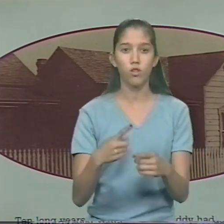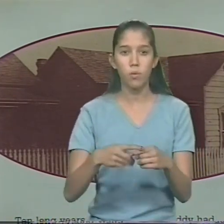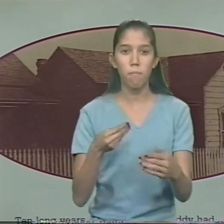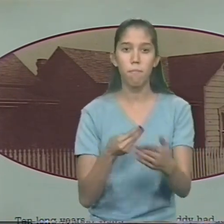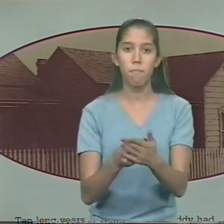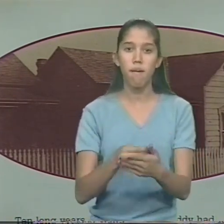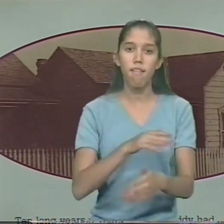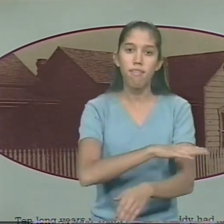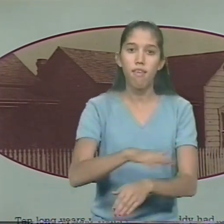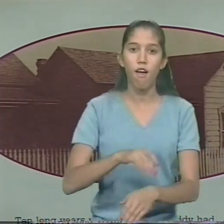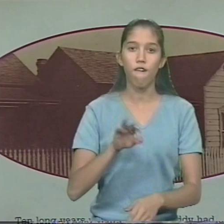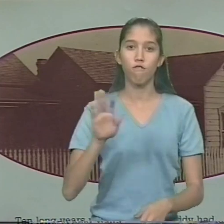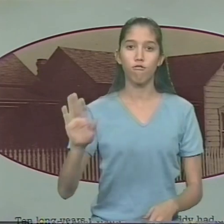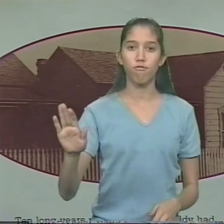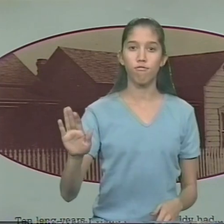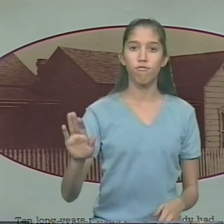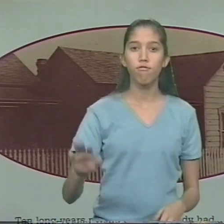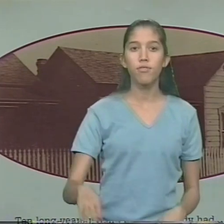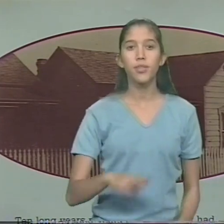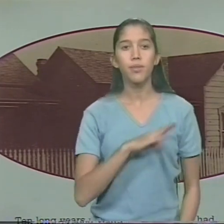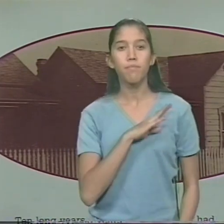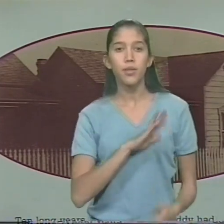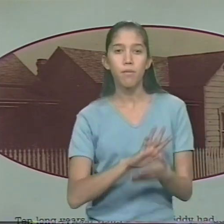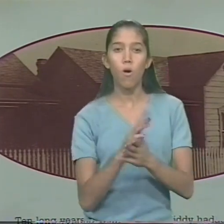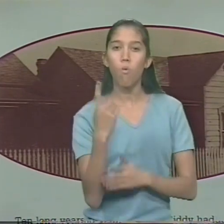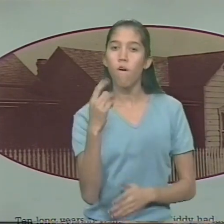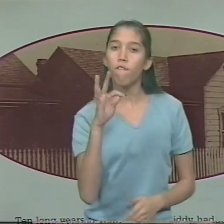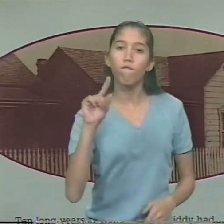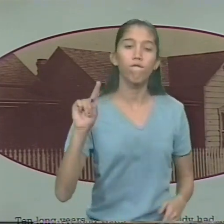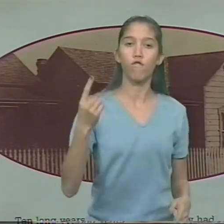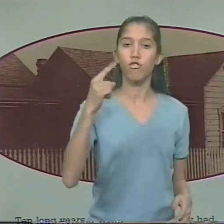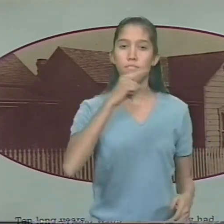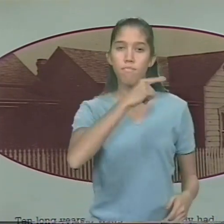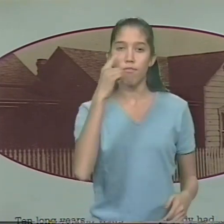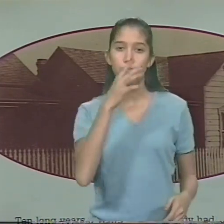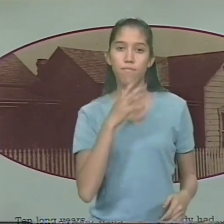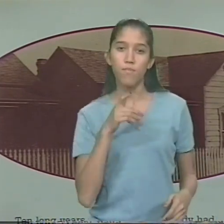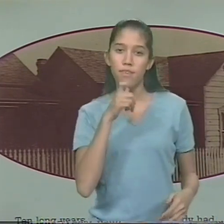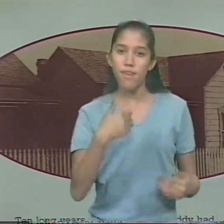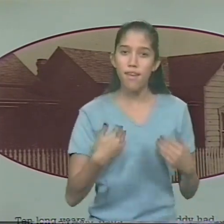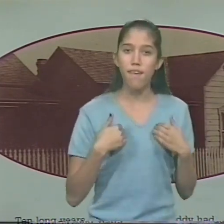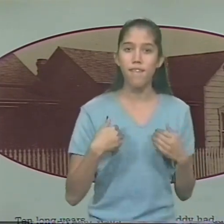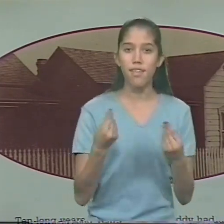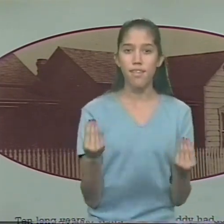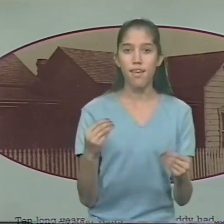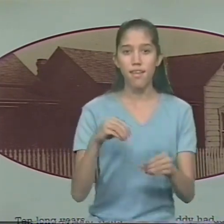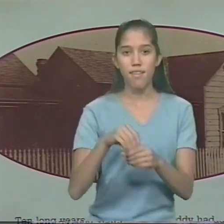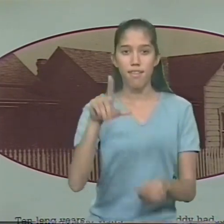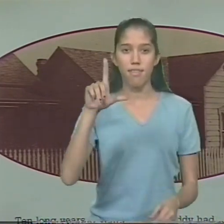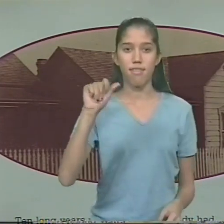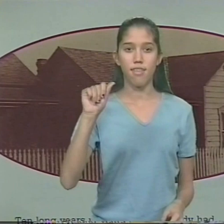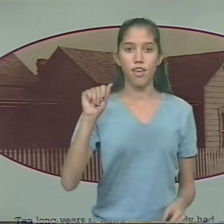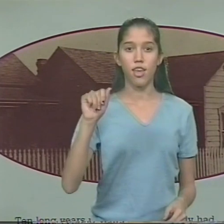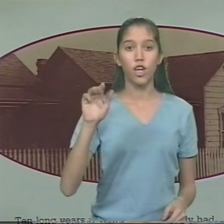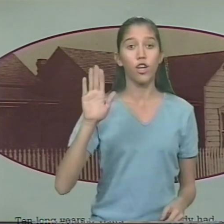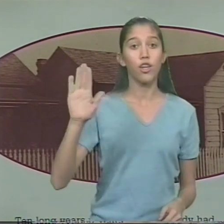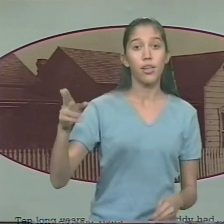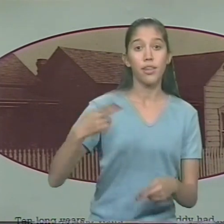land. Biddy became one of the first black women to own land in Los Angeles. She called part of her land the